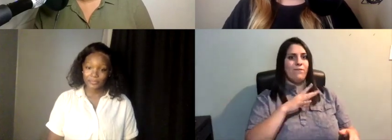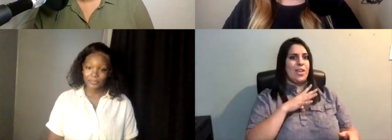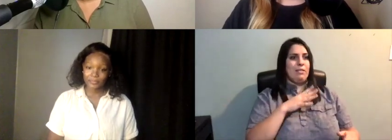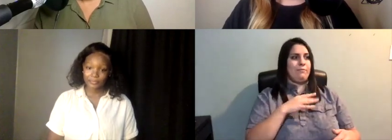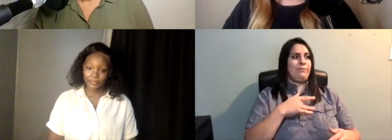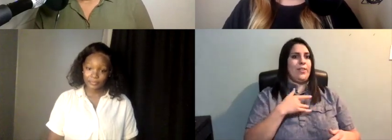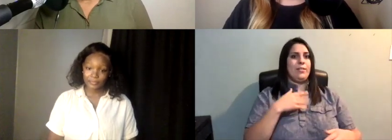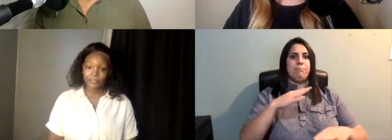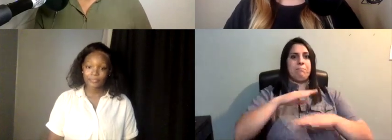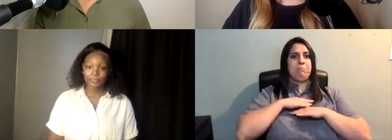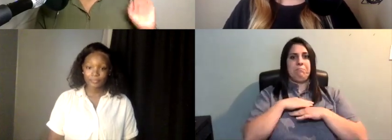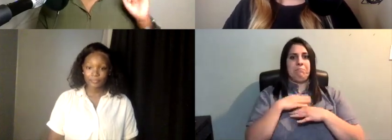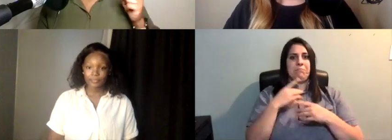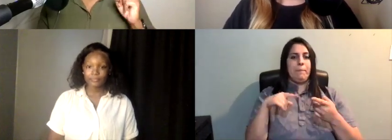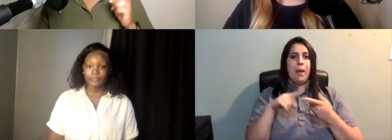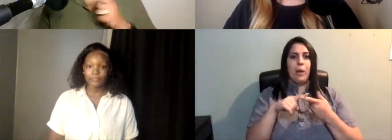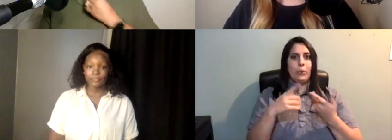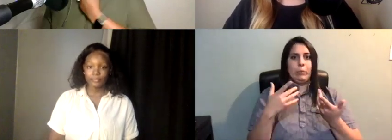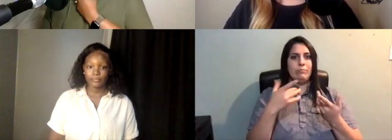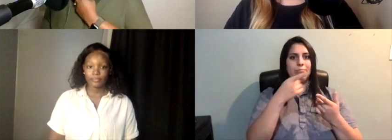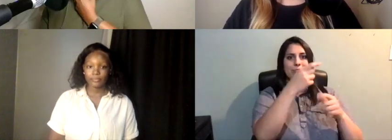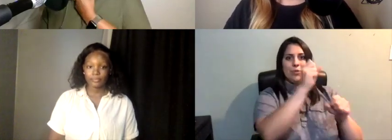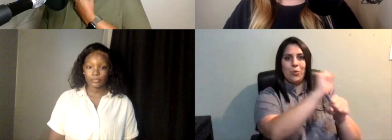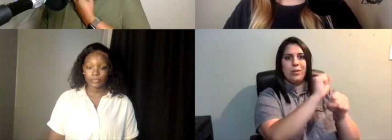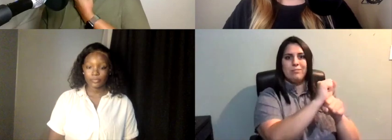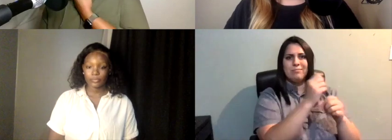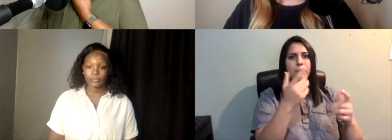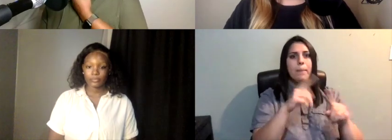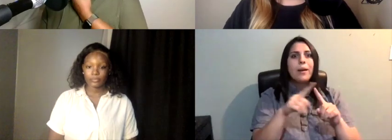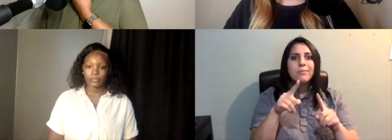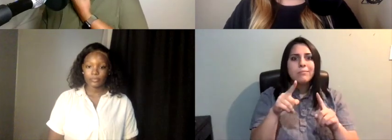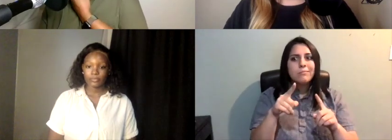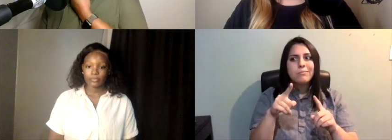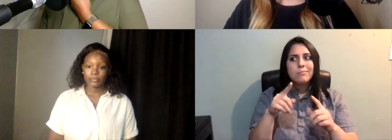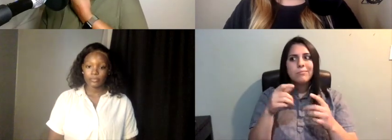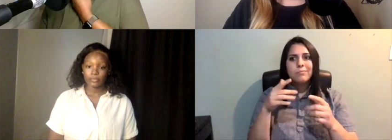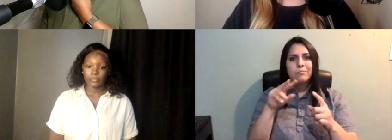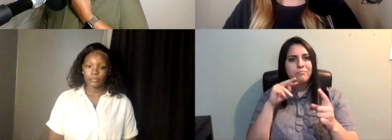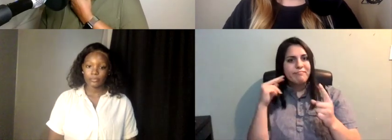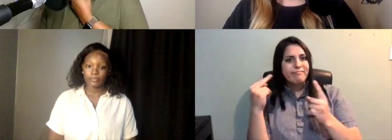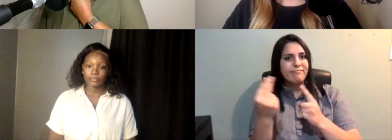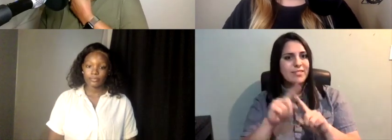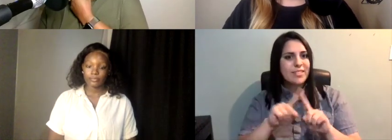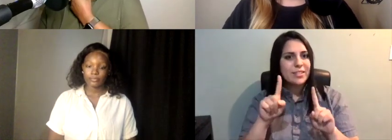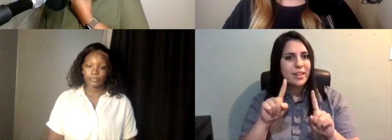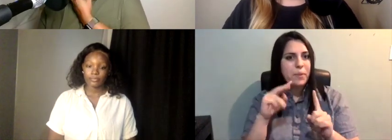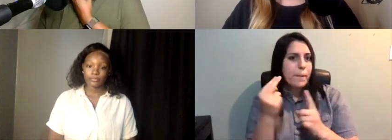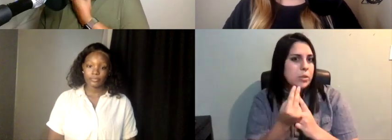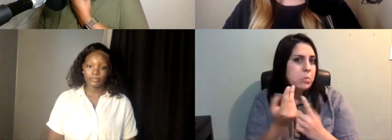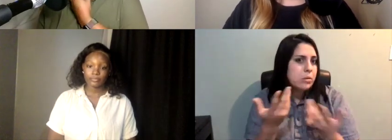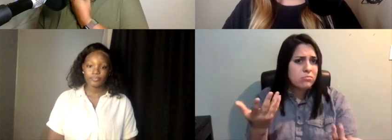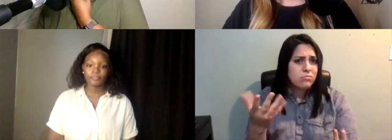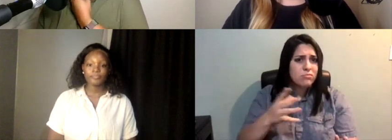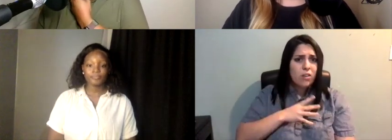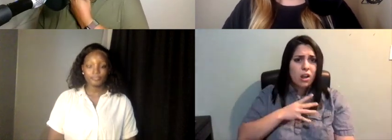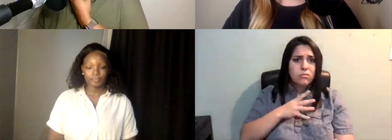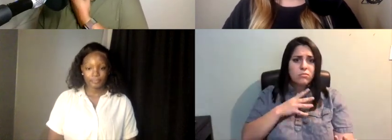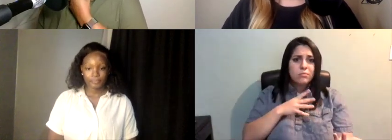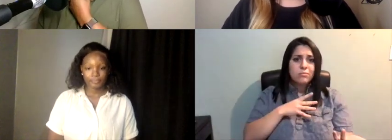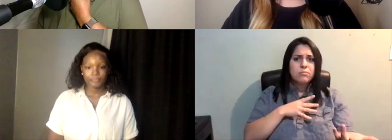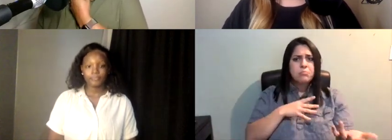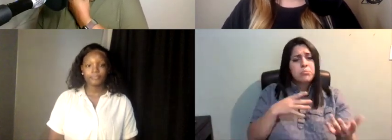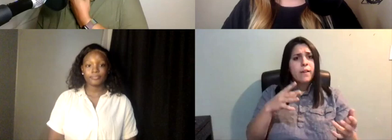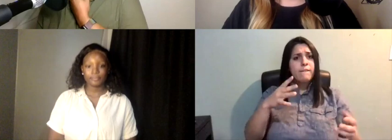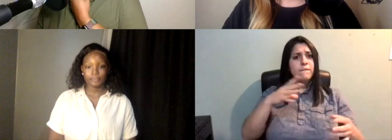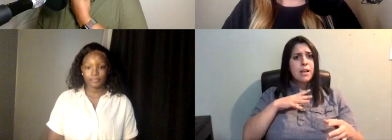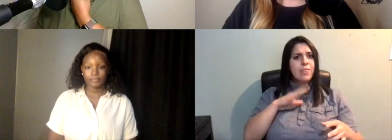not fair to yourself to stay there, but if you need another perspective to look at this through, then that would be one. Open that job up for someone else